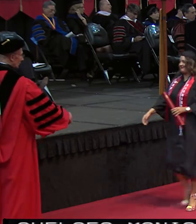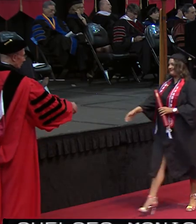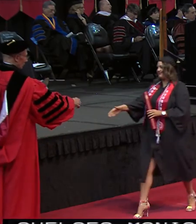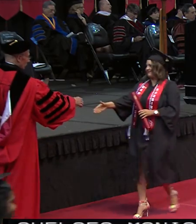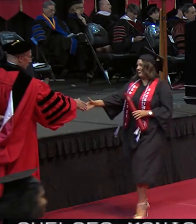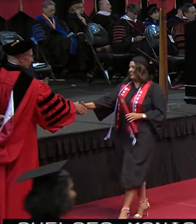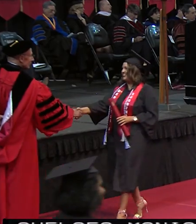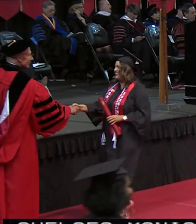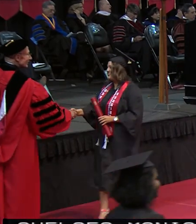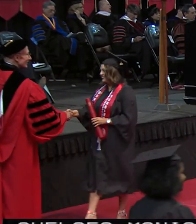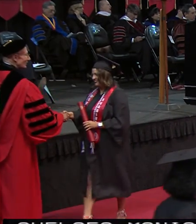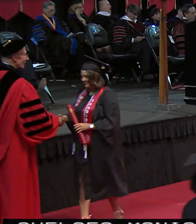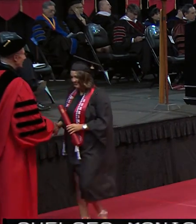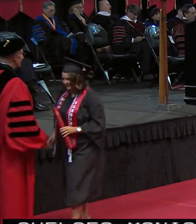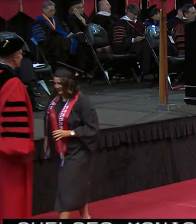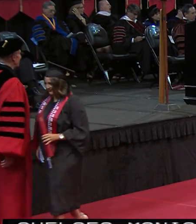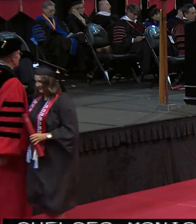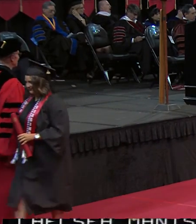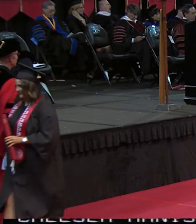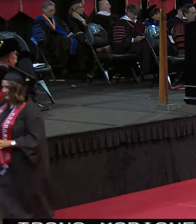Madeline Nicole Marlowe.